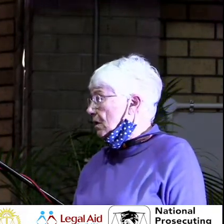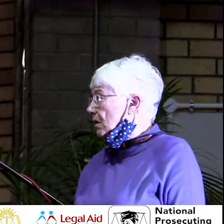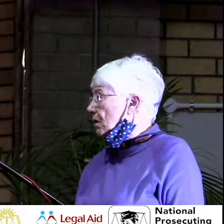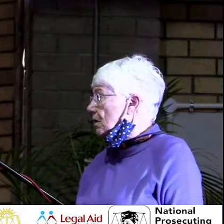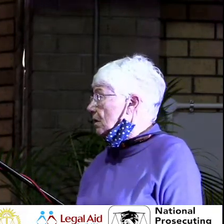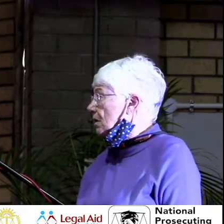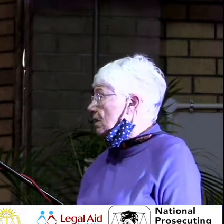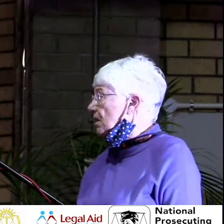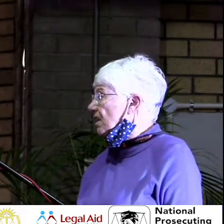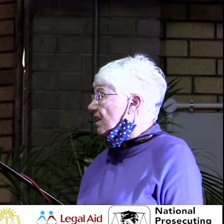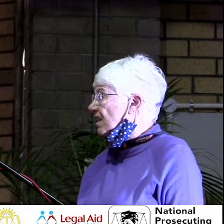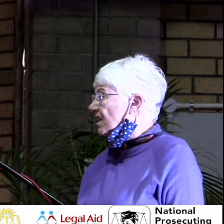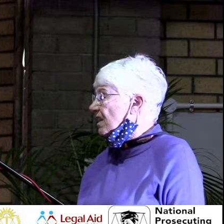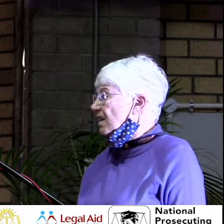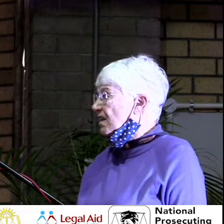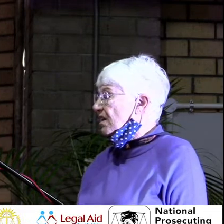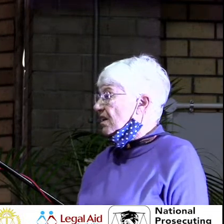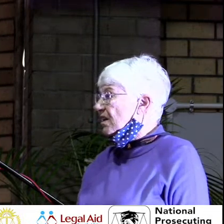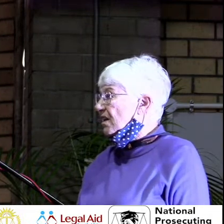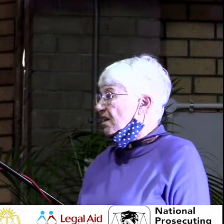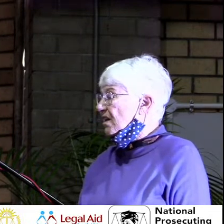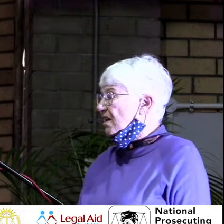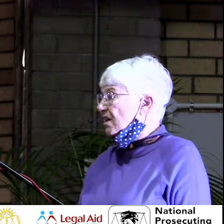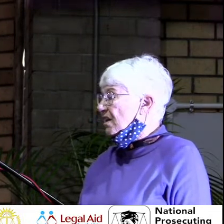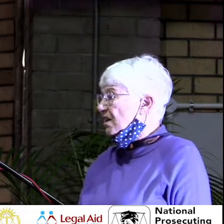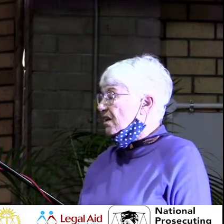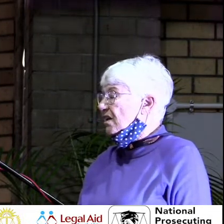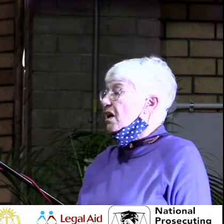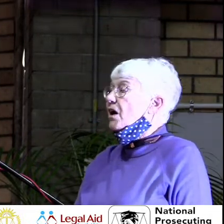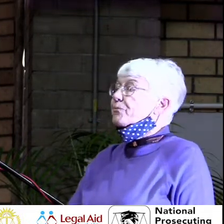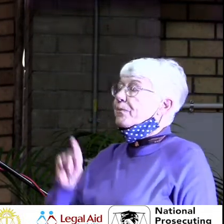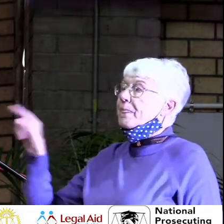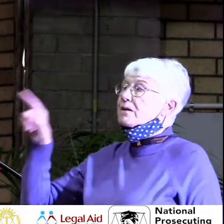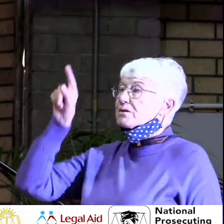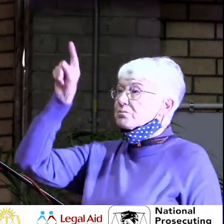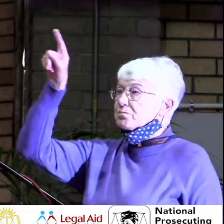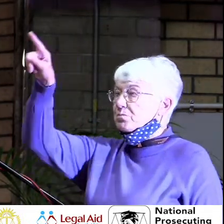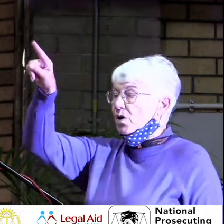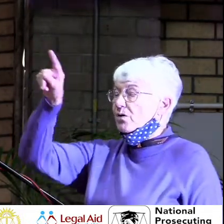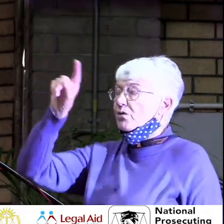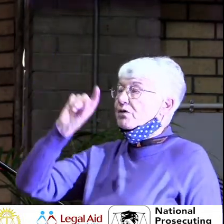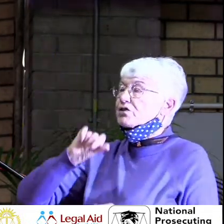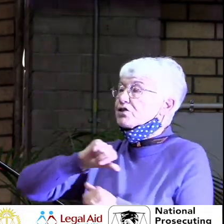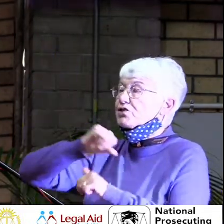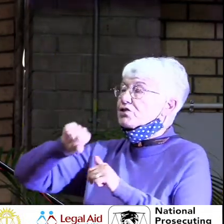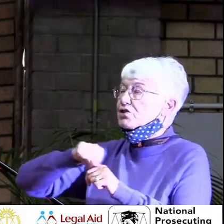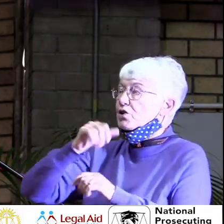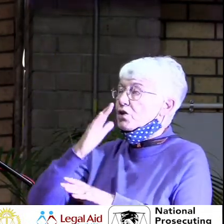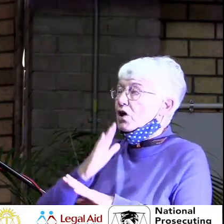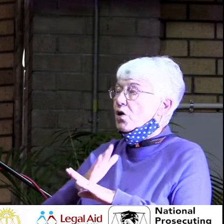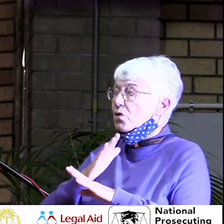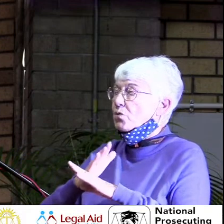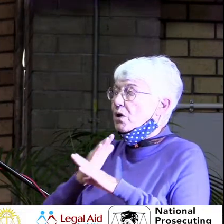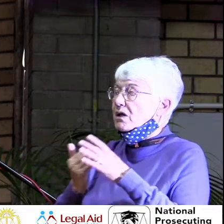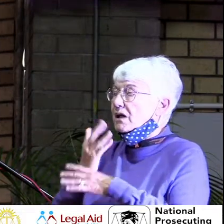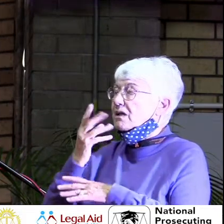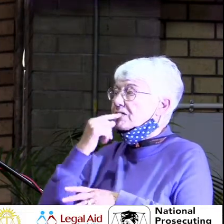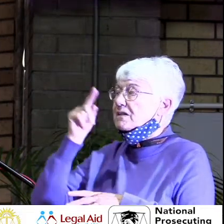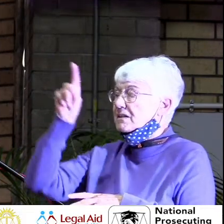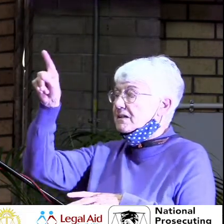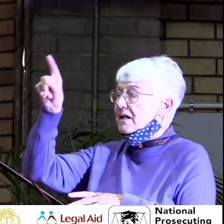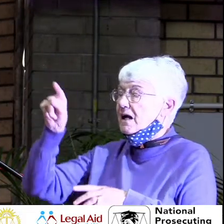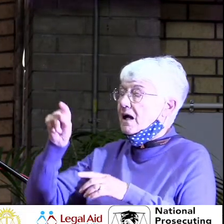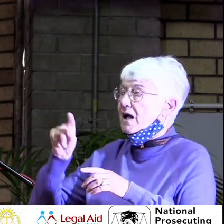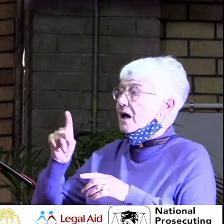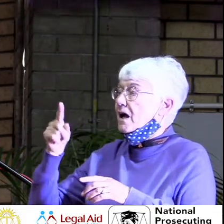vacant at the Tutuzela Care Center. We got a confirmation with Nicolette that by June, that post of a